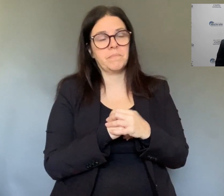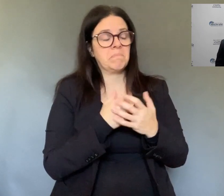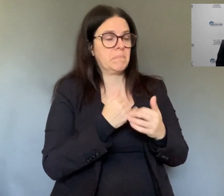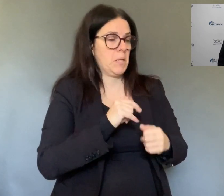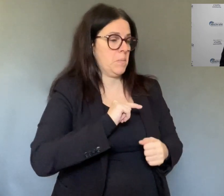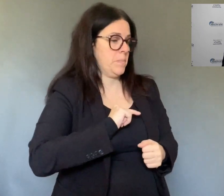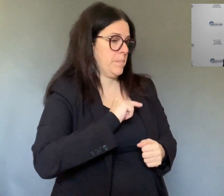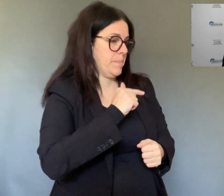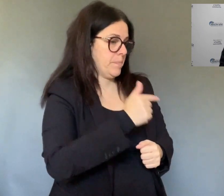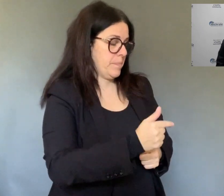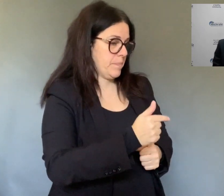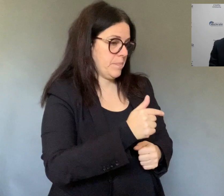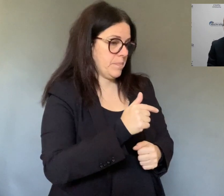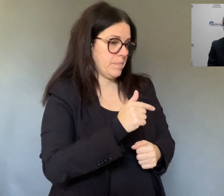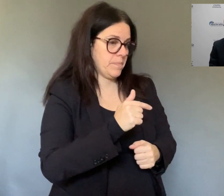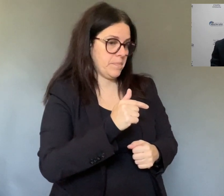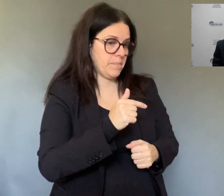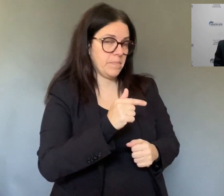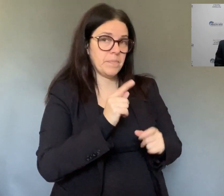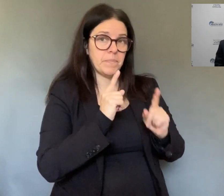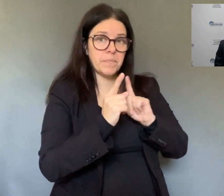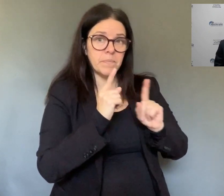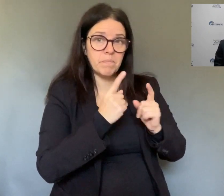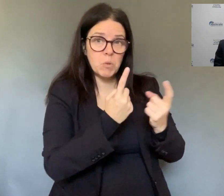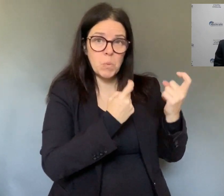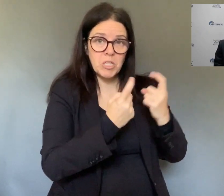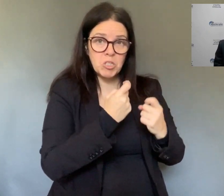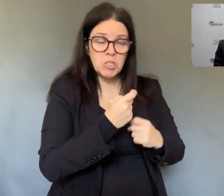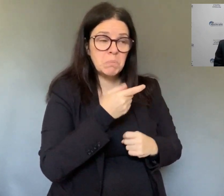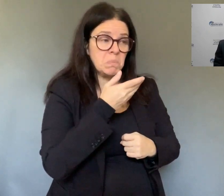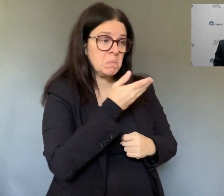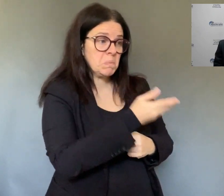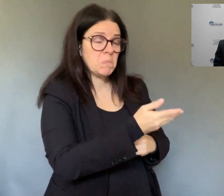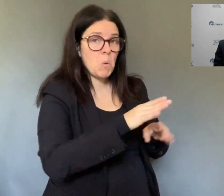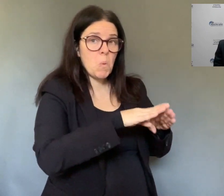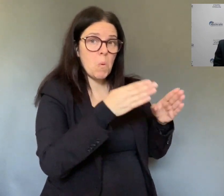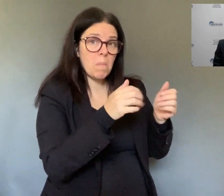We'll now take questions from the media. We'll start with Windsor.